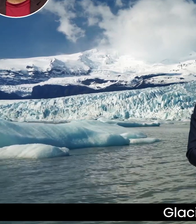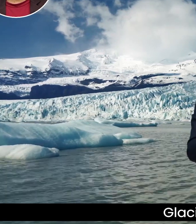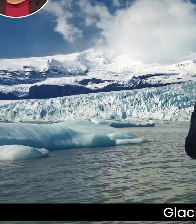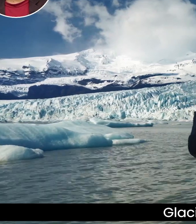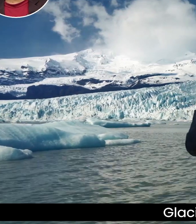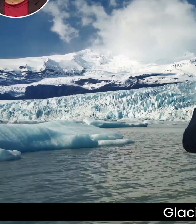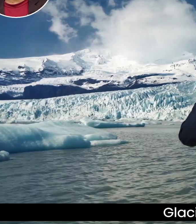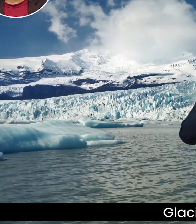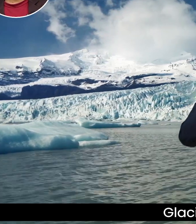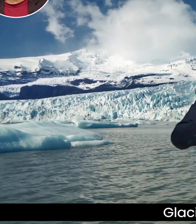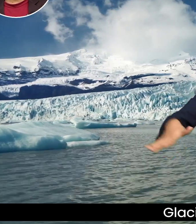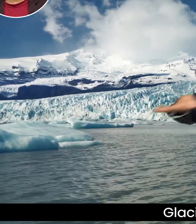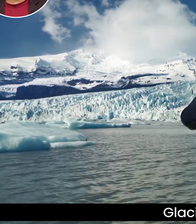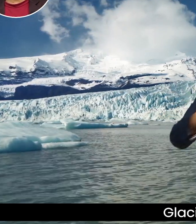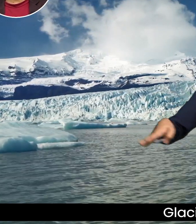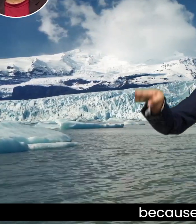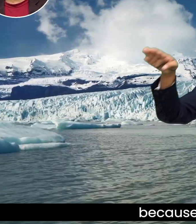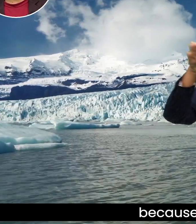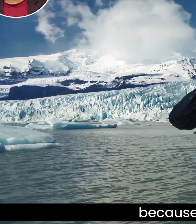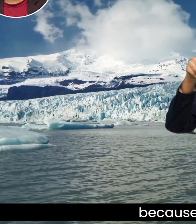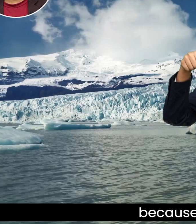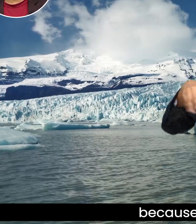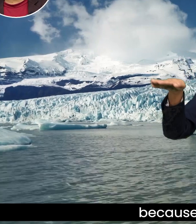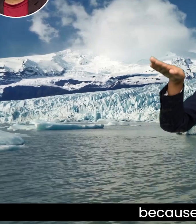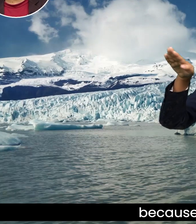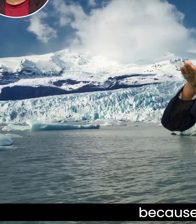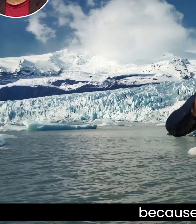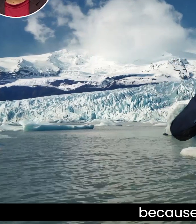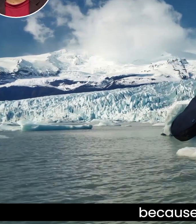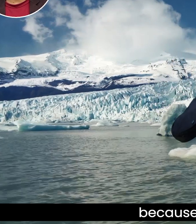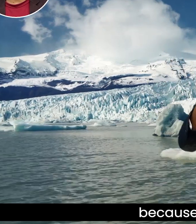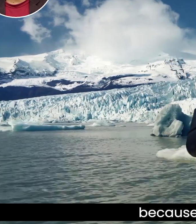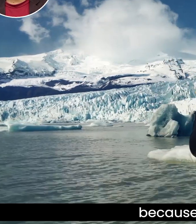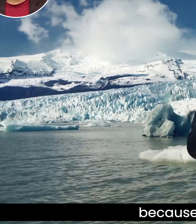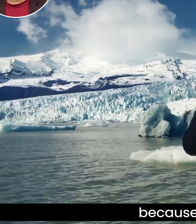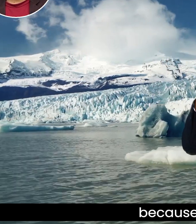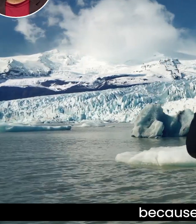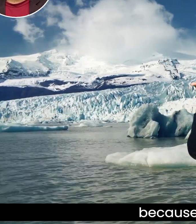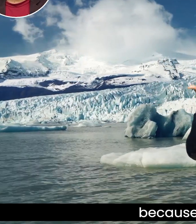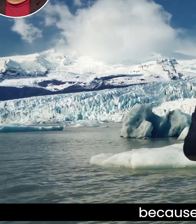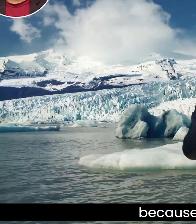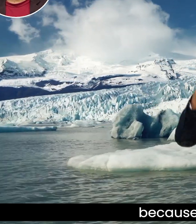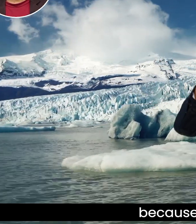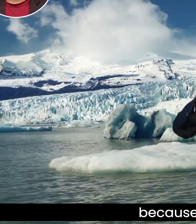Glaciers basically move because of the force of gravity.